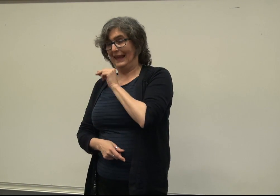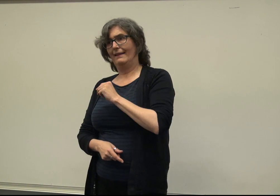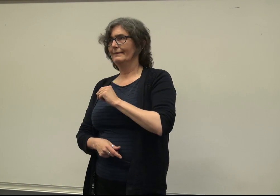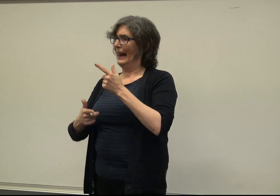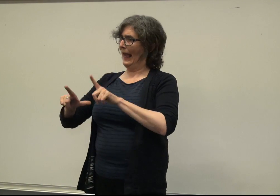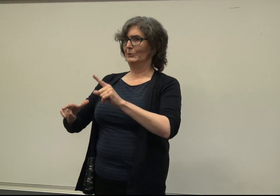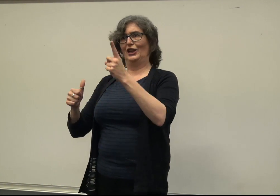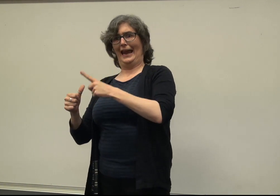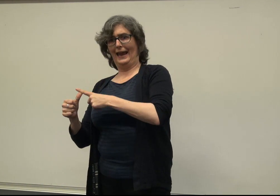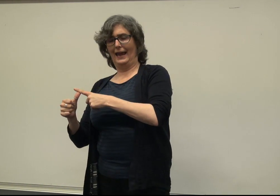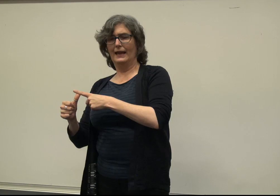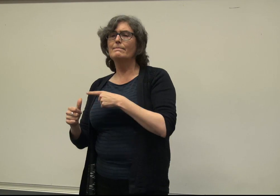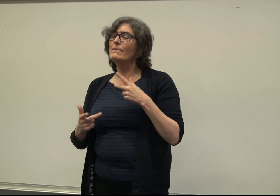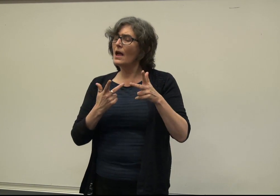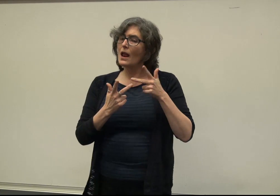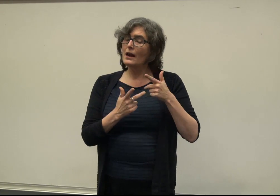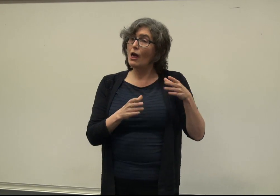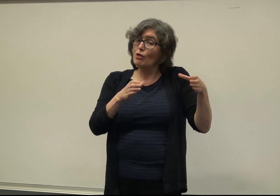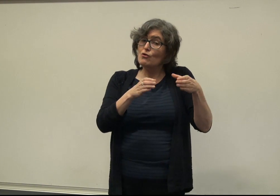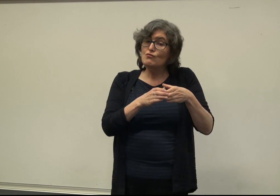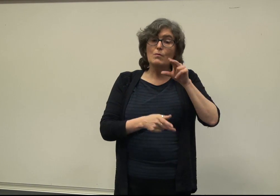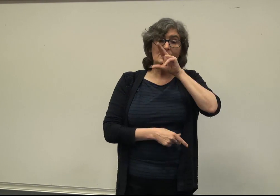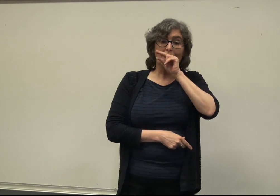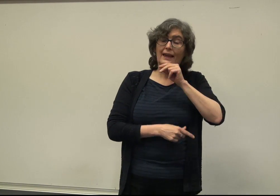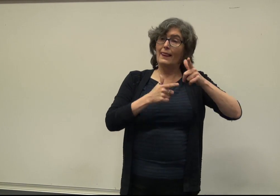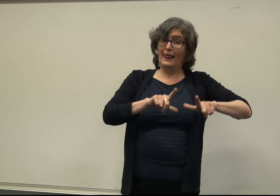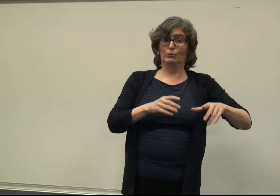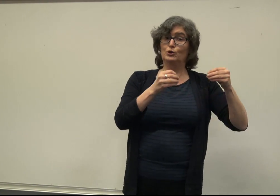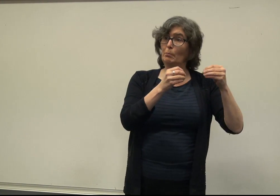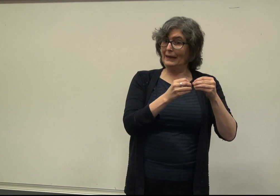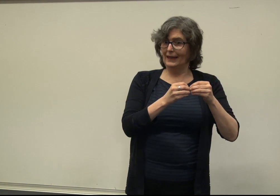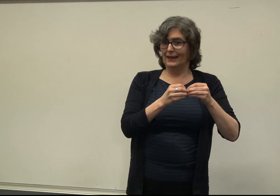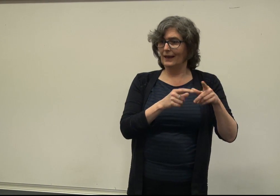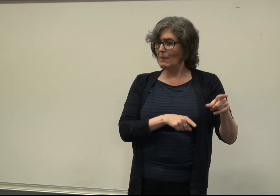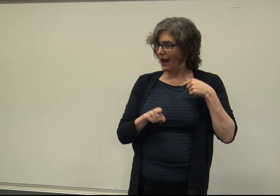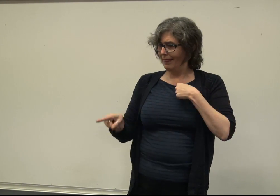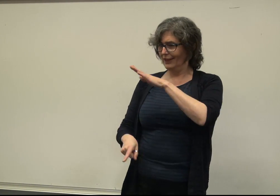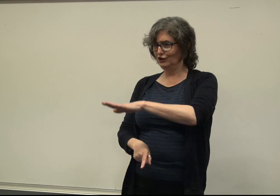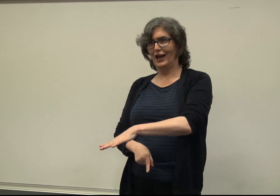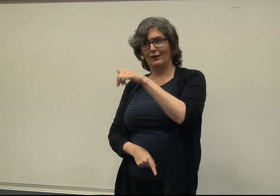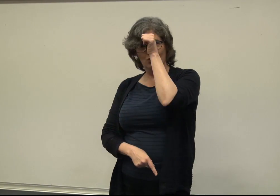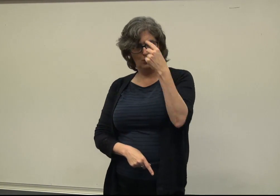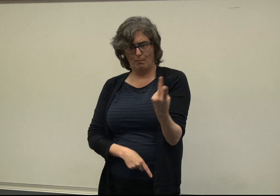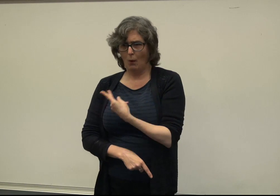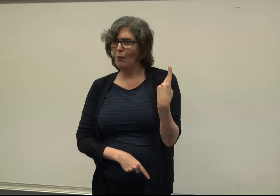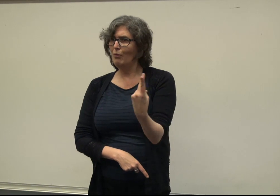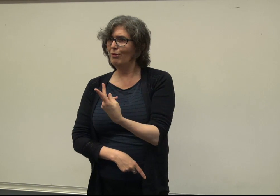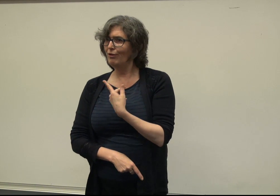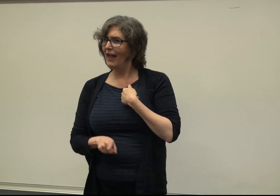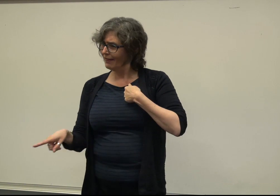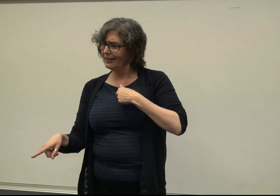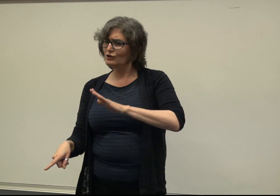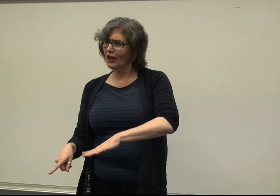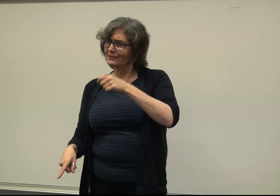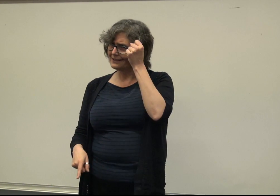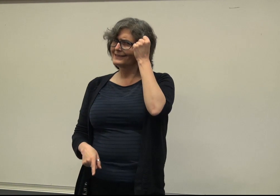right language depending on who they're talking to. And so they have to understand, they have to step